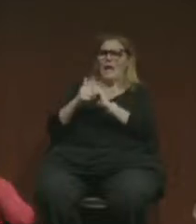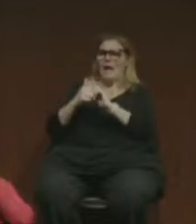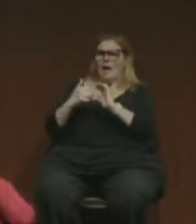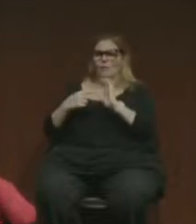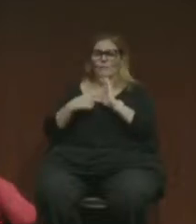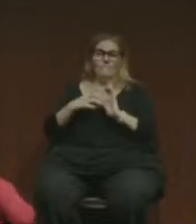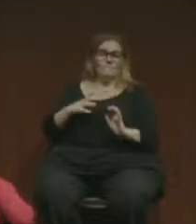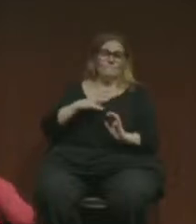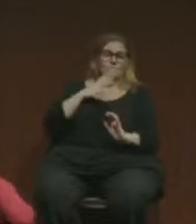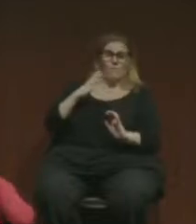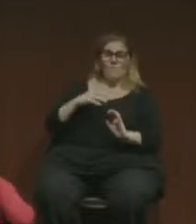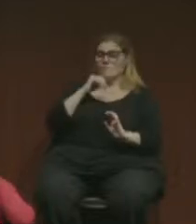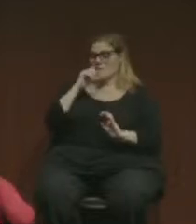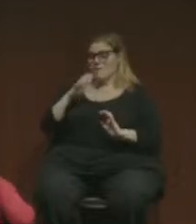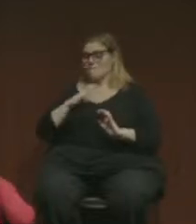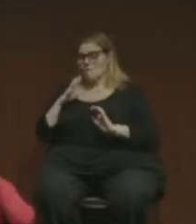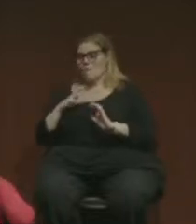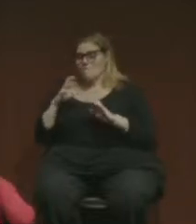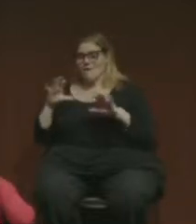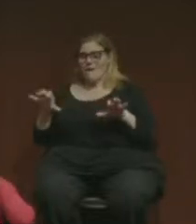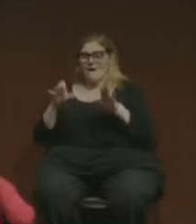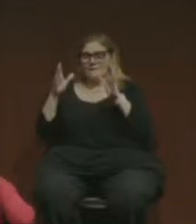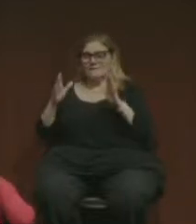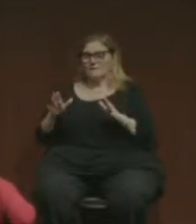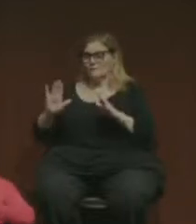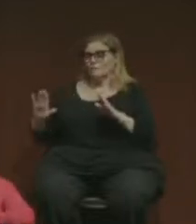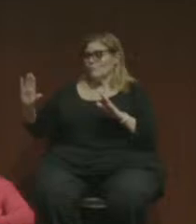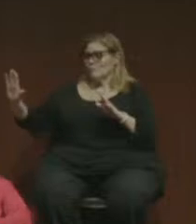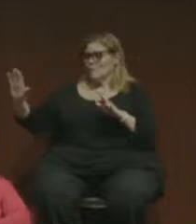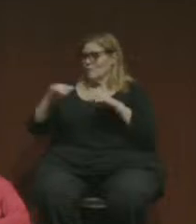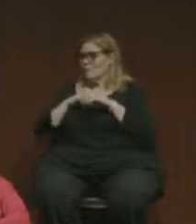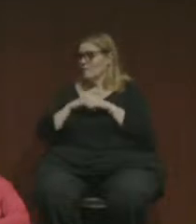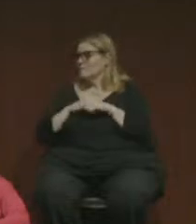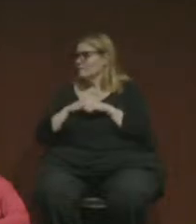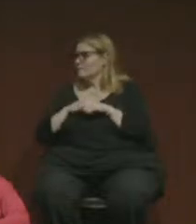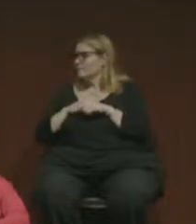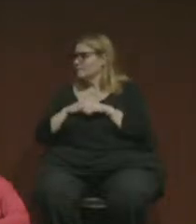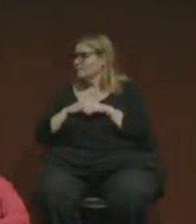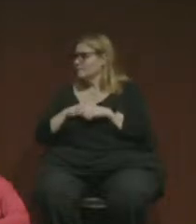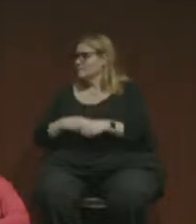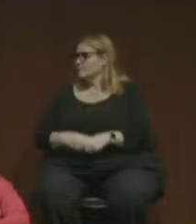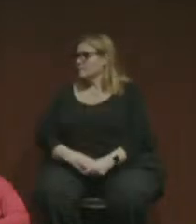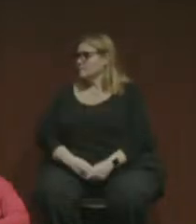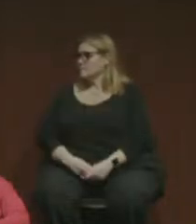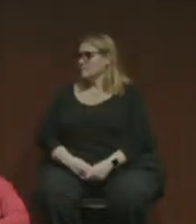activist, and what these futures look like in your various work lives.